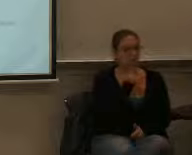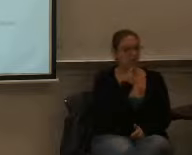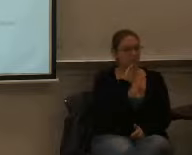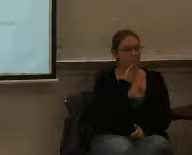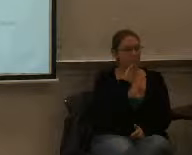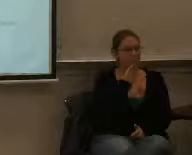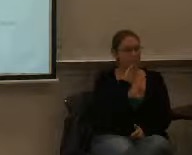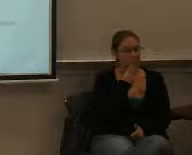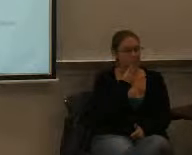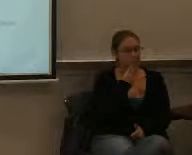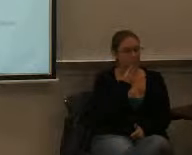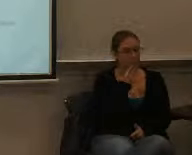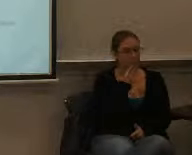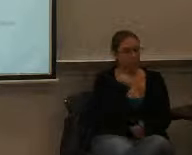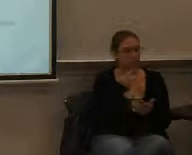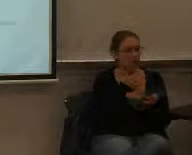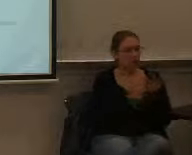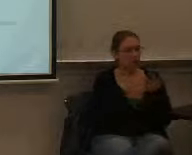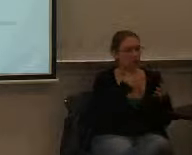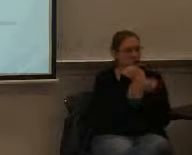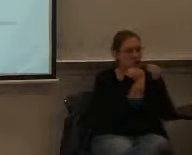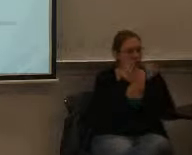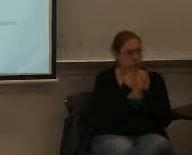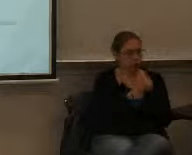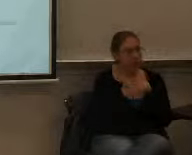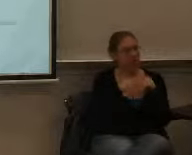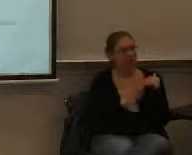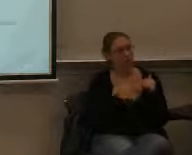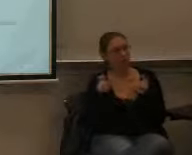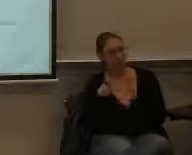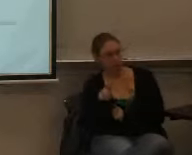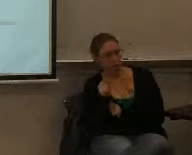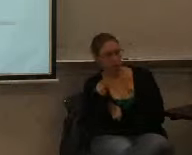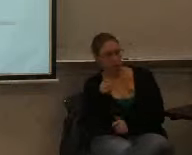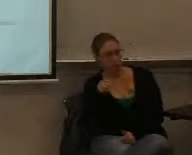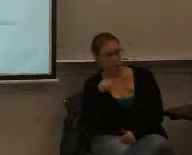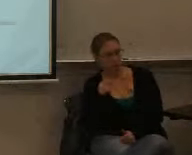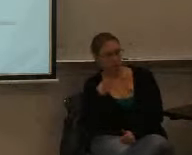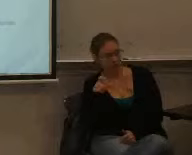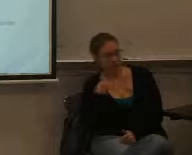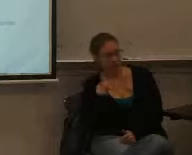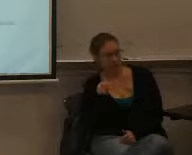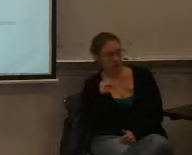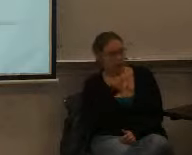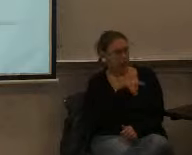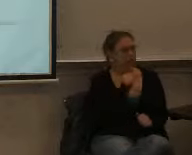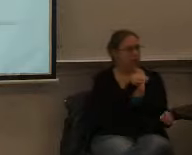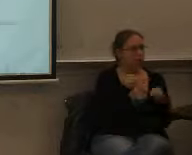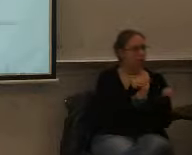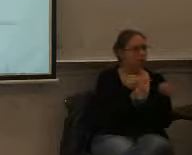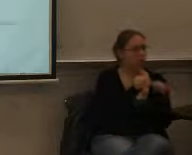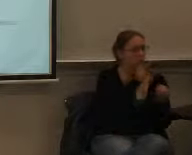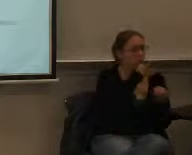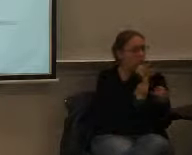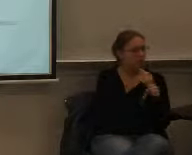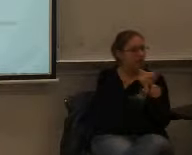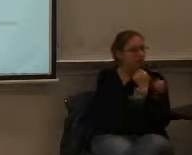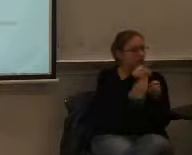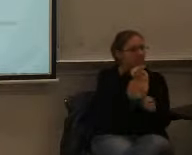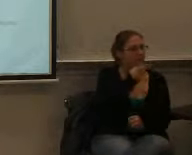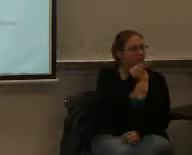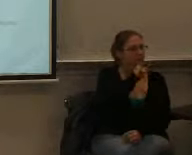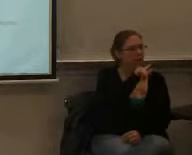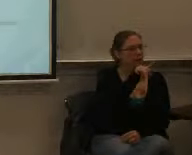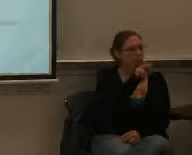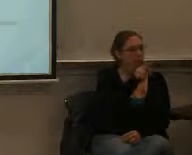efficient filter feeders than smaller zooplankton. They're able to physically just move more water and get more phytoplankton out,